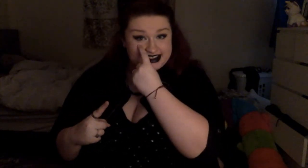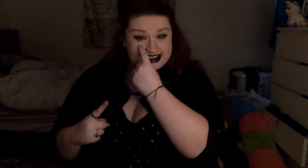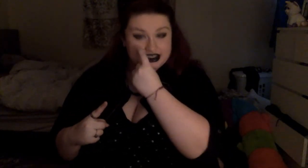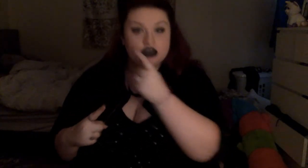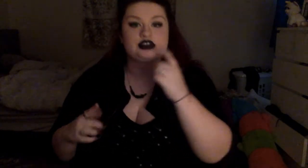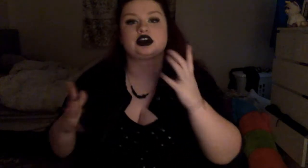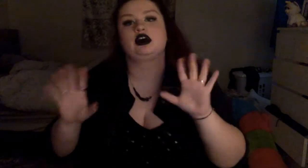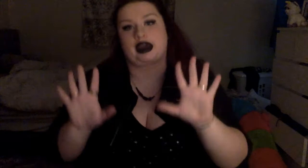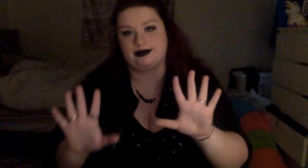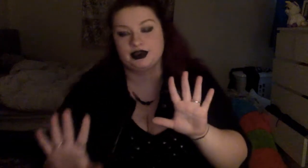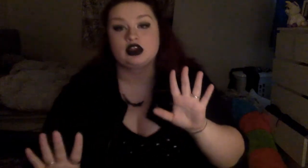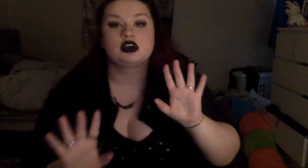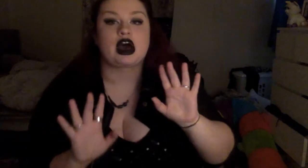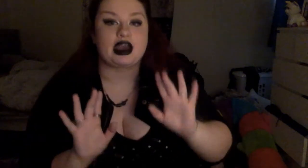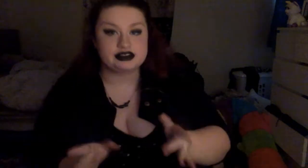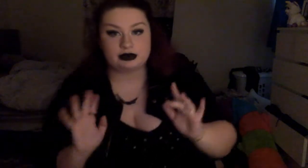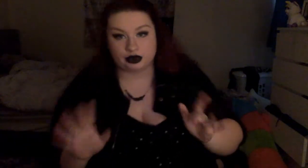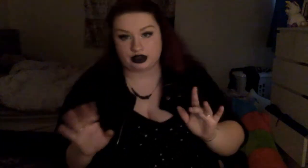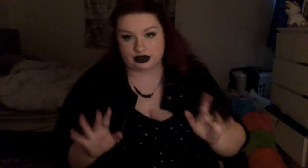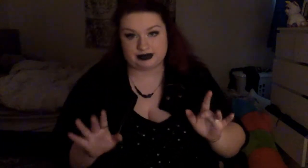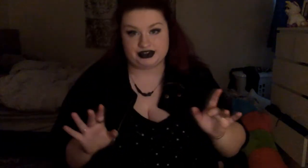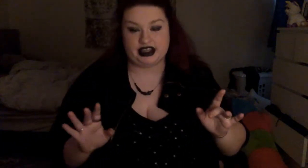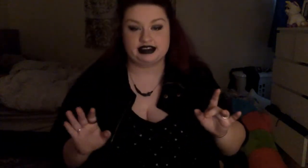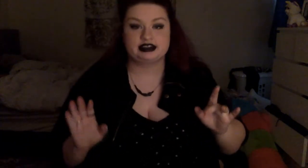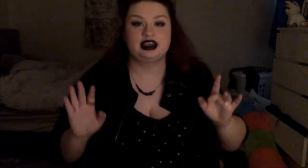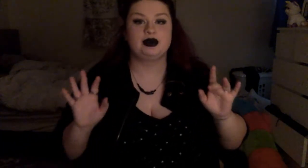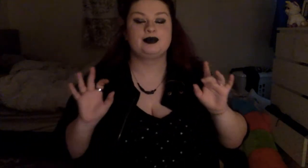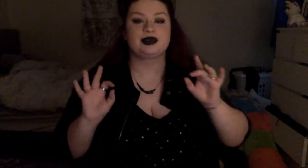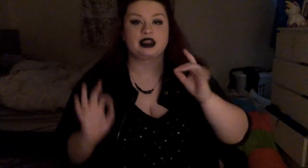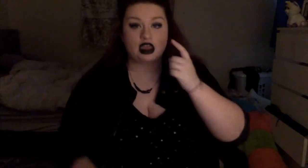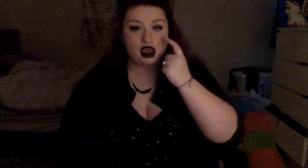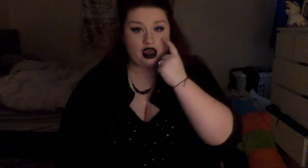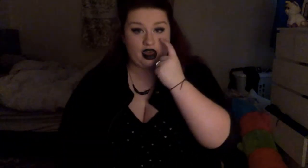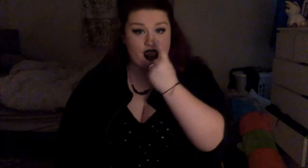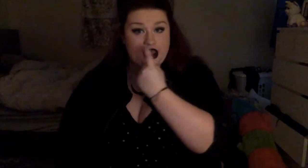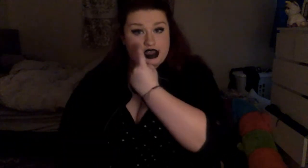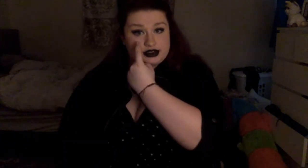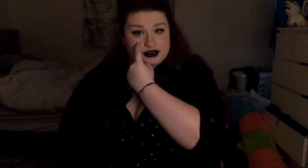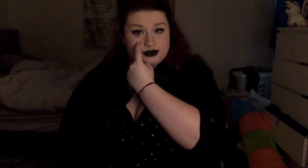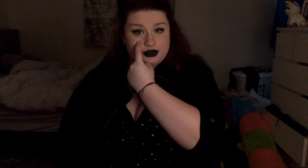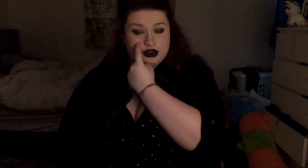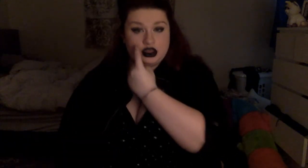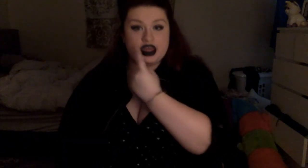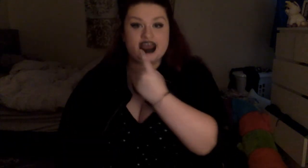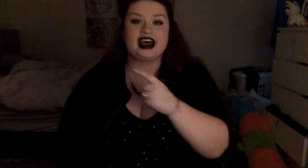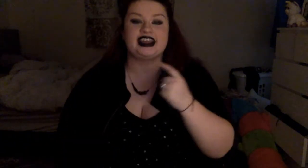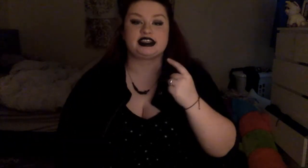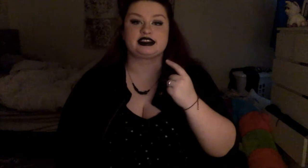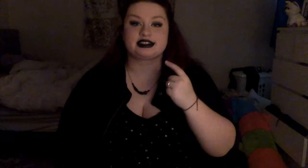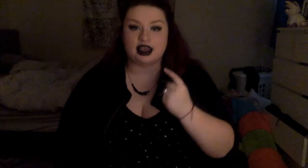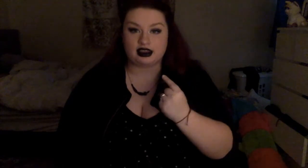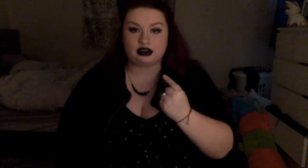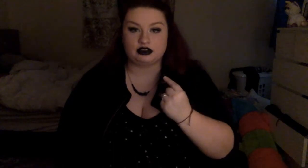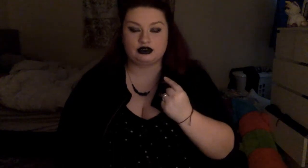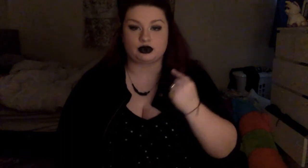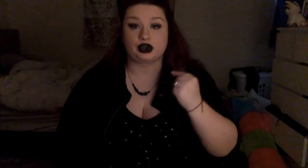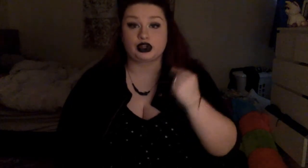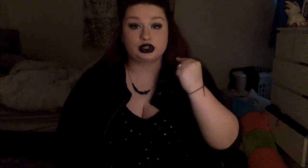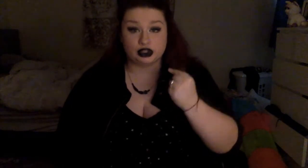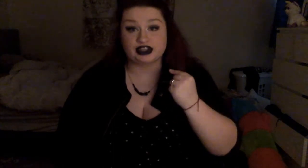eyes. So, okay. Eyes like broken Christmas lights. Eyes. And then the sign for look